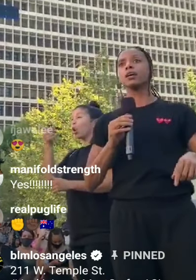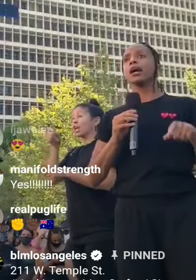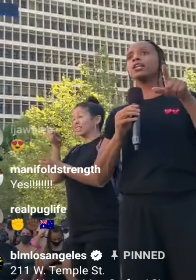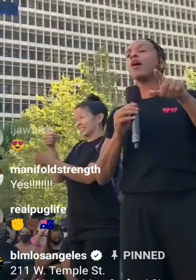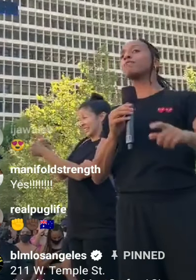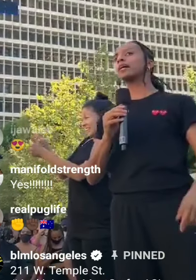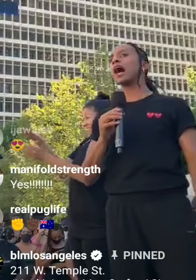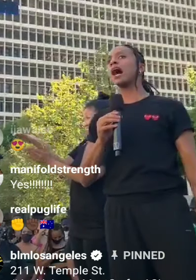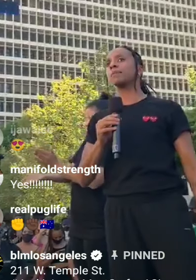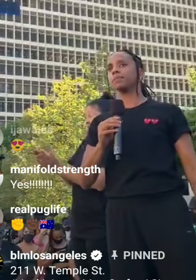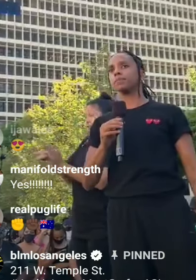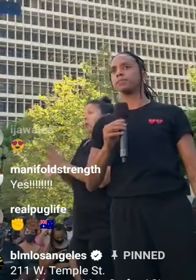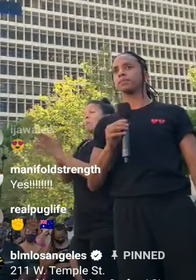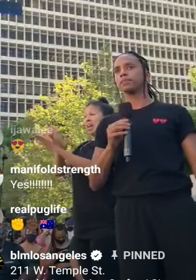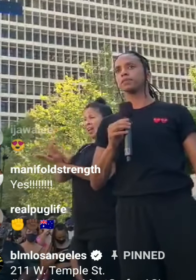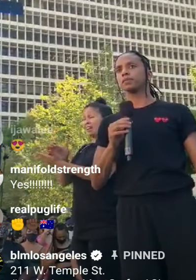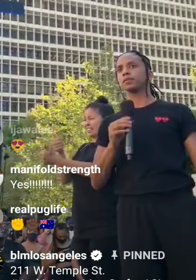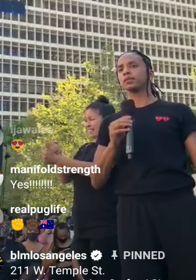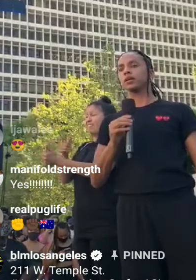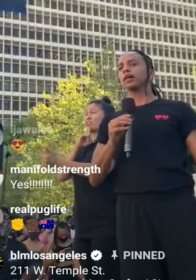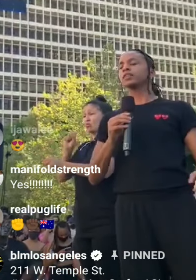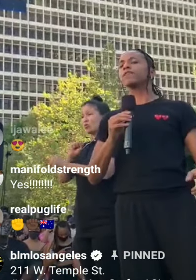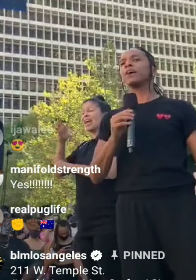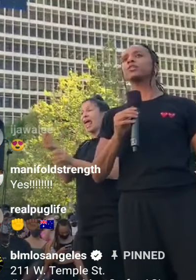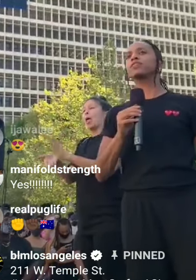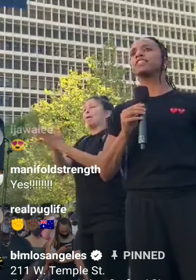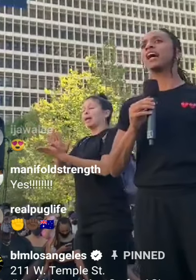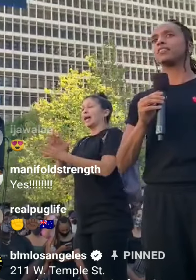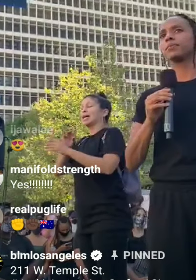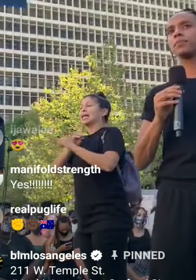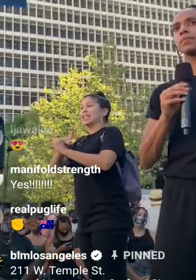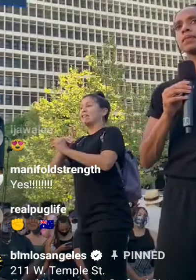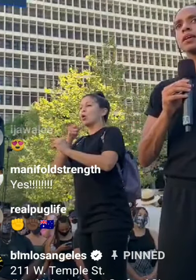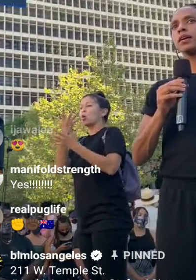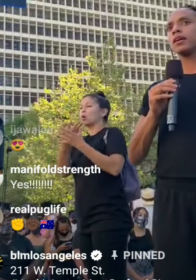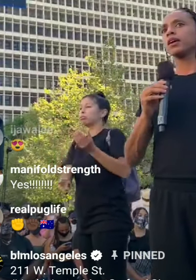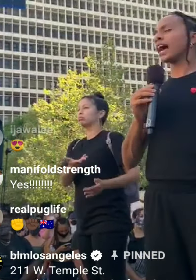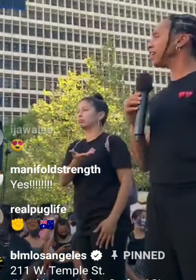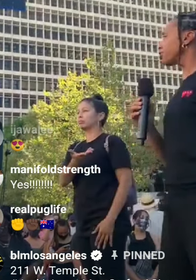we go. I can hear my people crying.